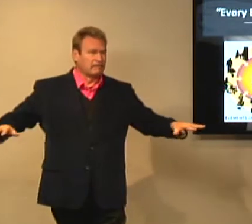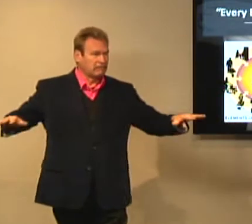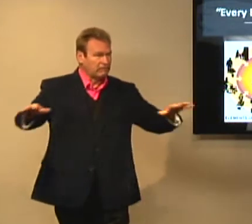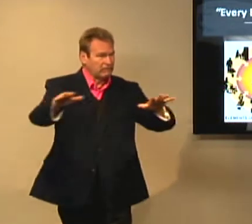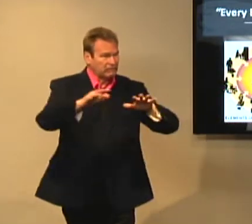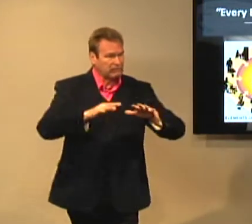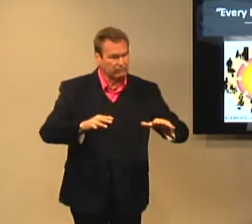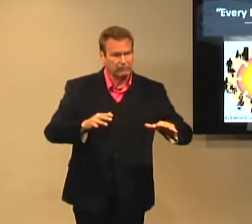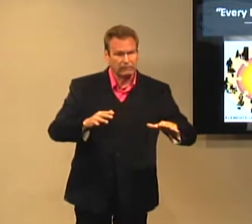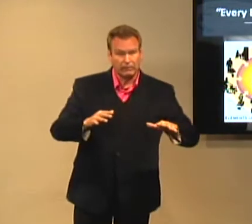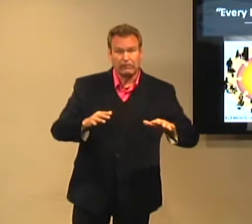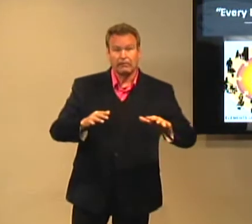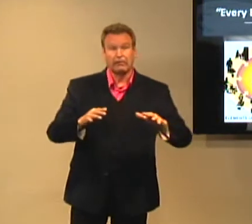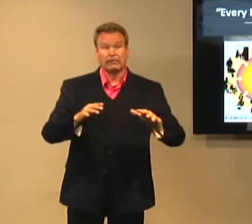chemists,